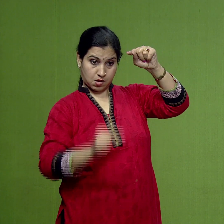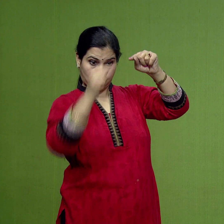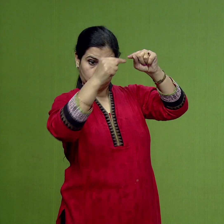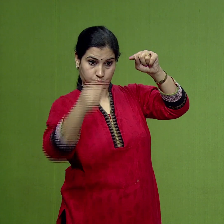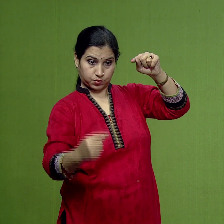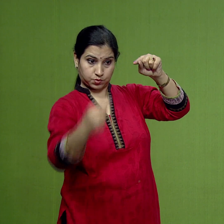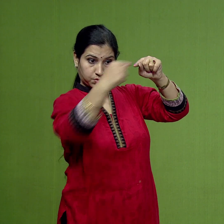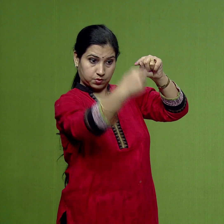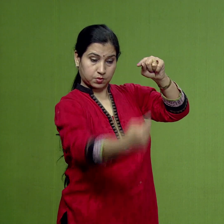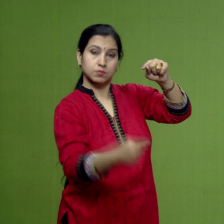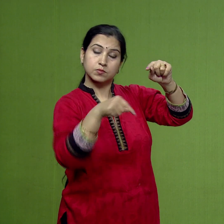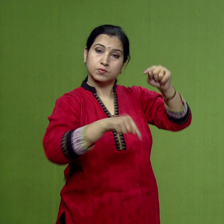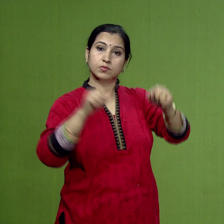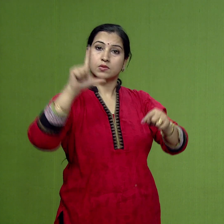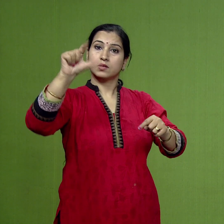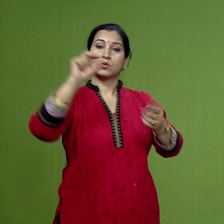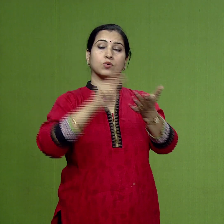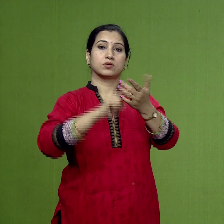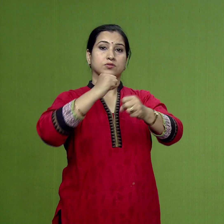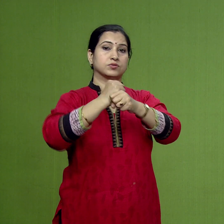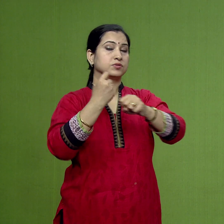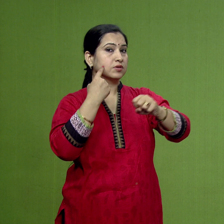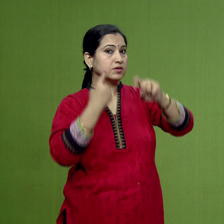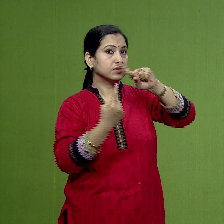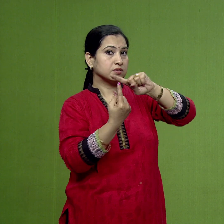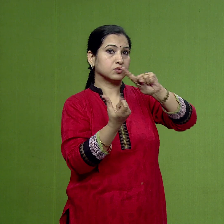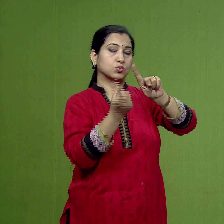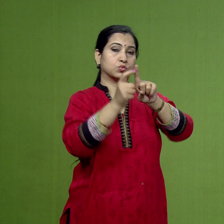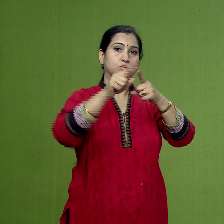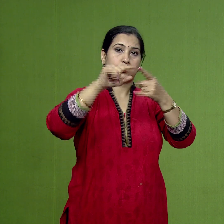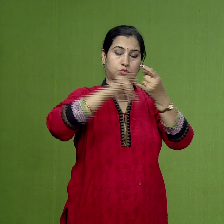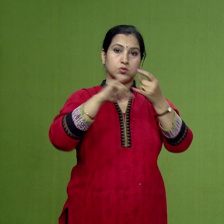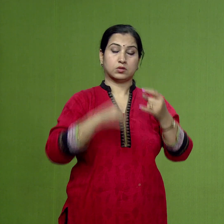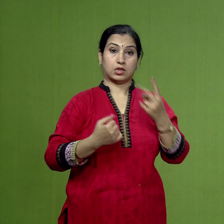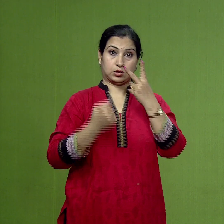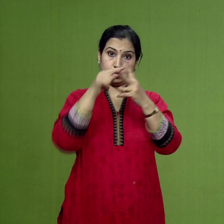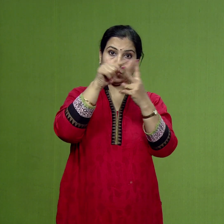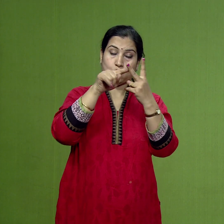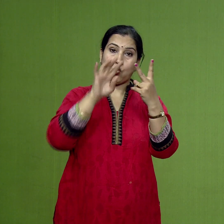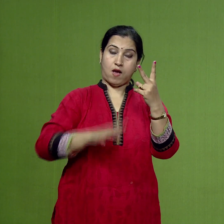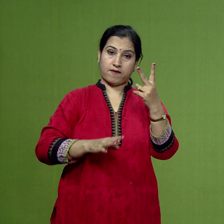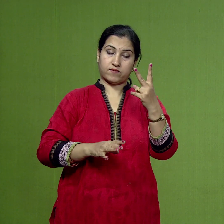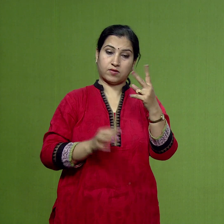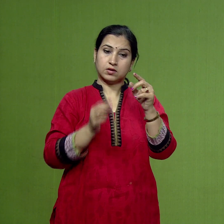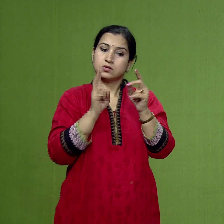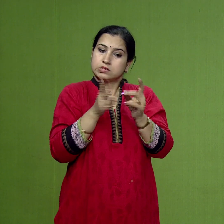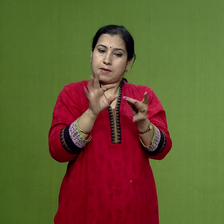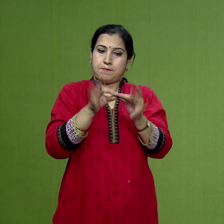As you can see in the figure, there are two standard latitudes and longitudes for